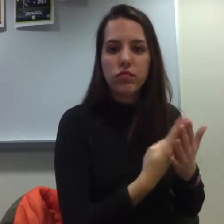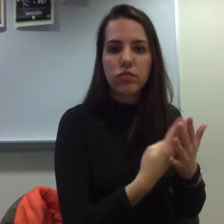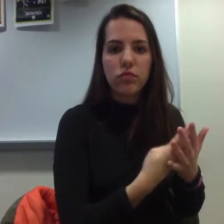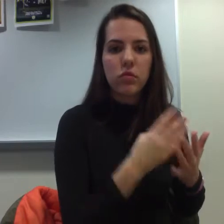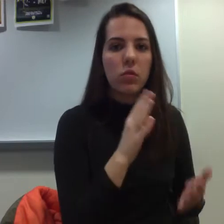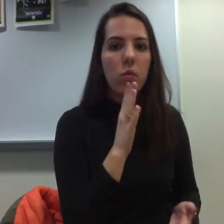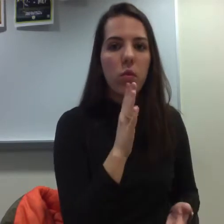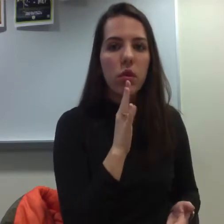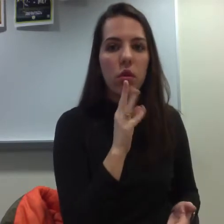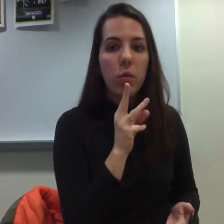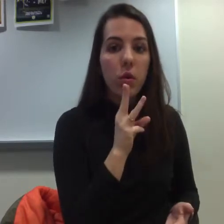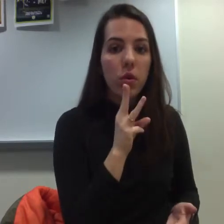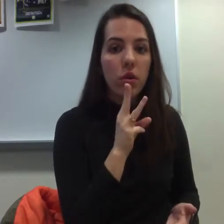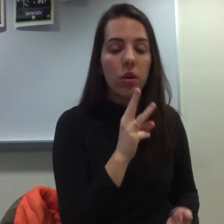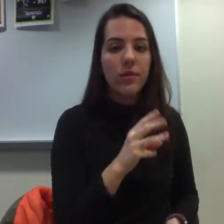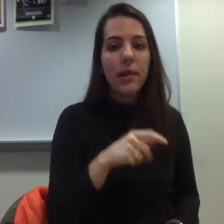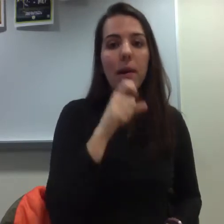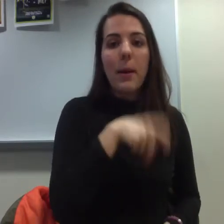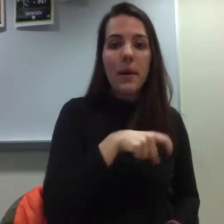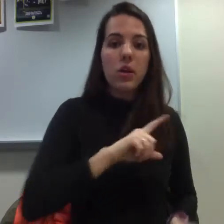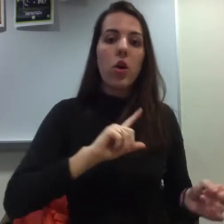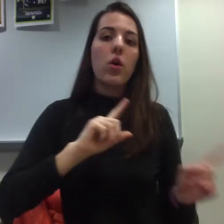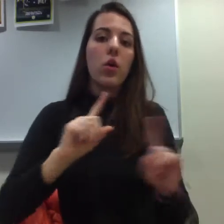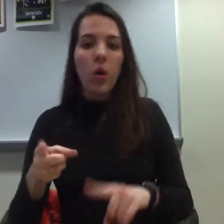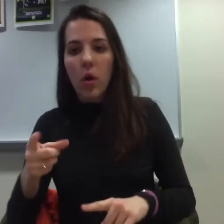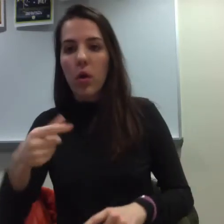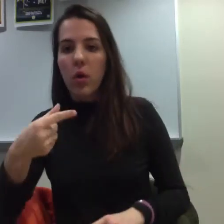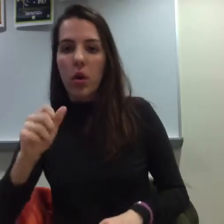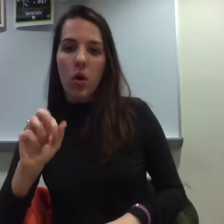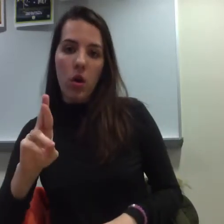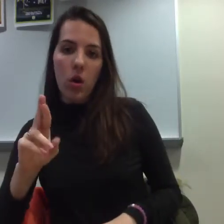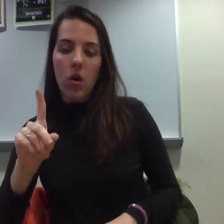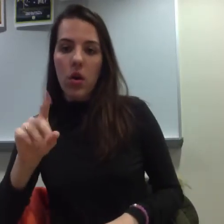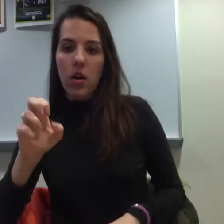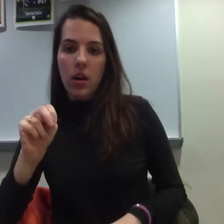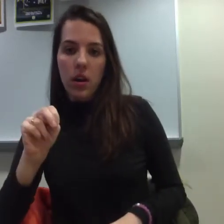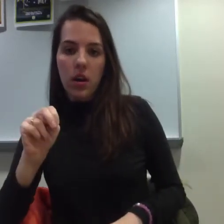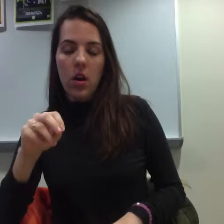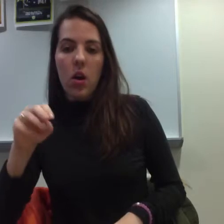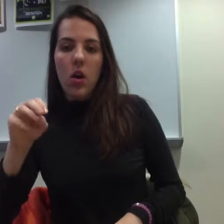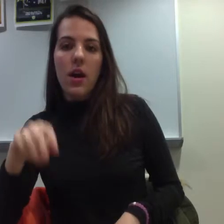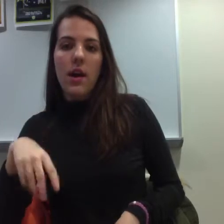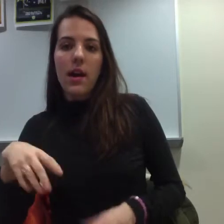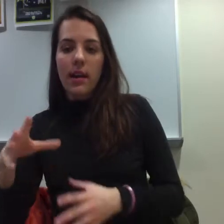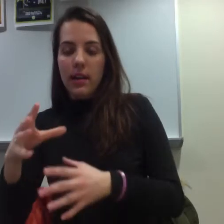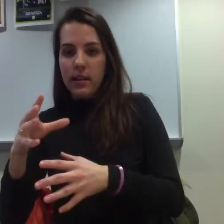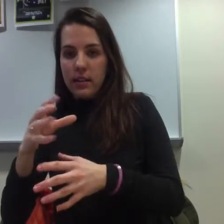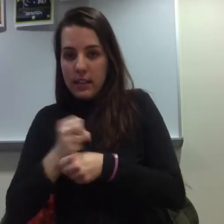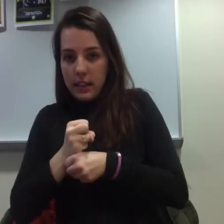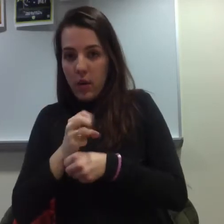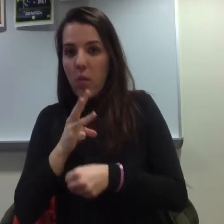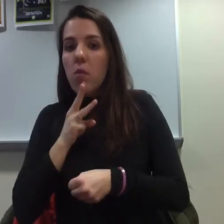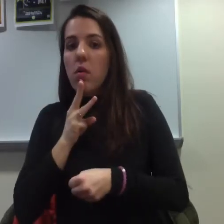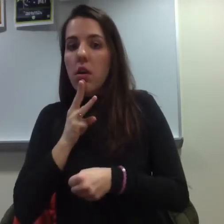At night time, we all had to use a paraffin lamp to light the room, and then a candle